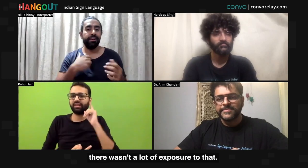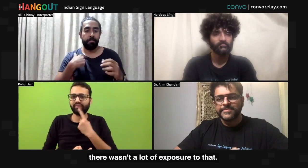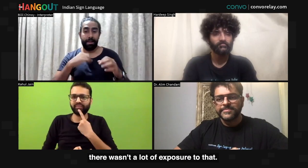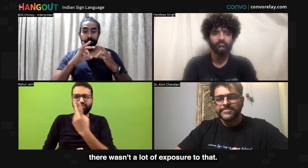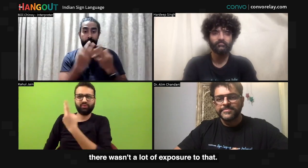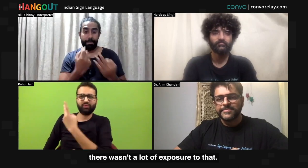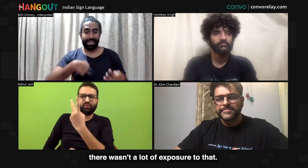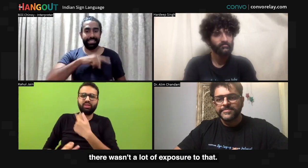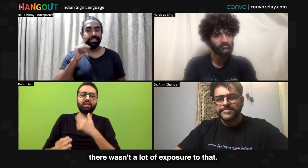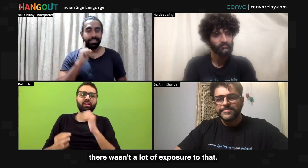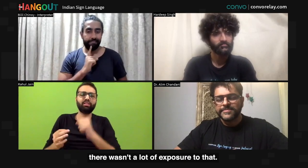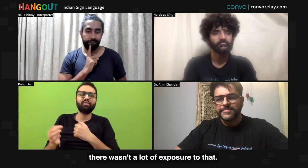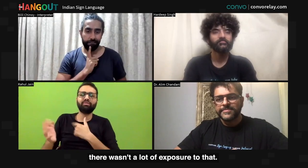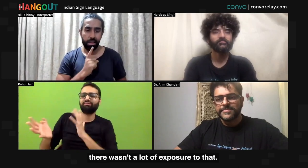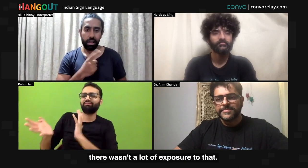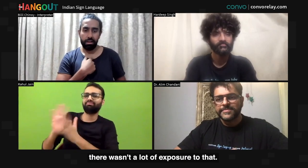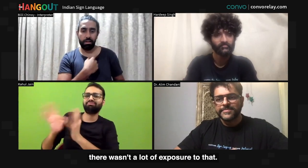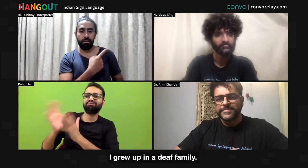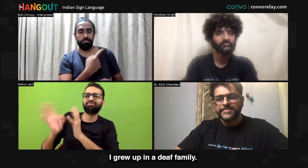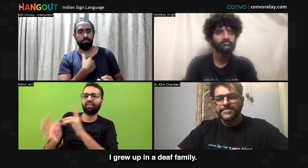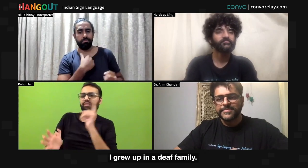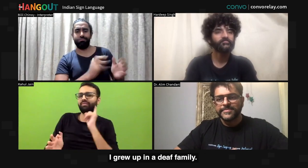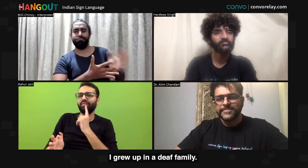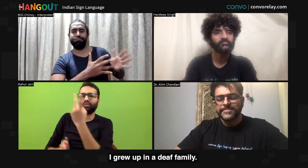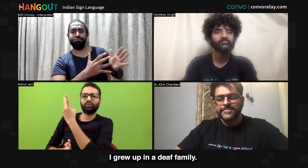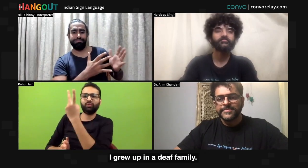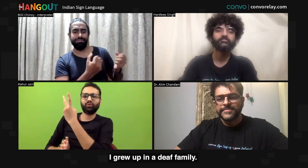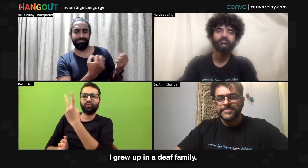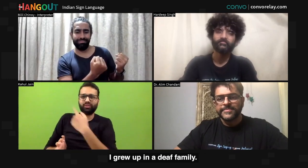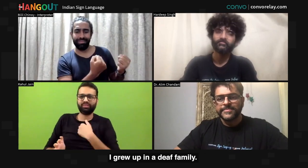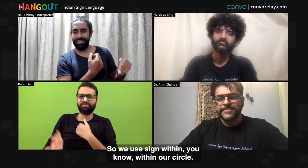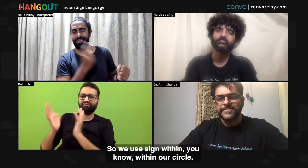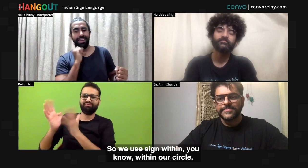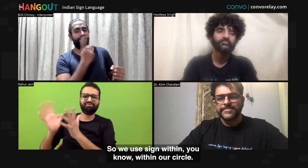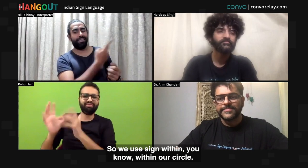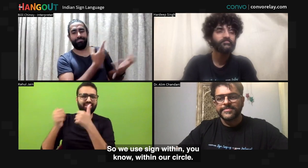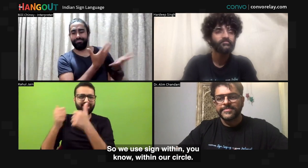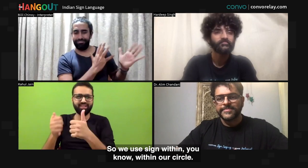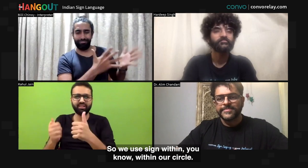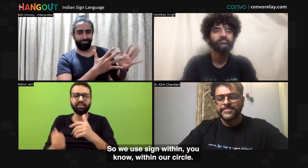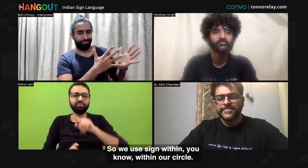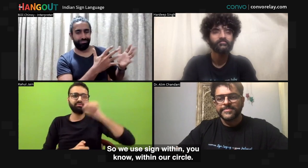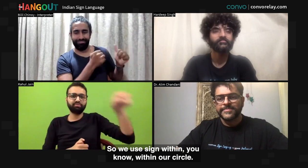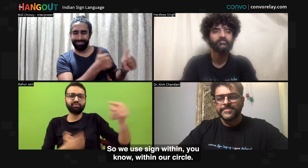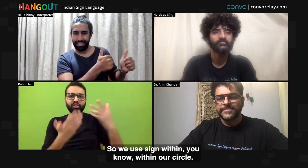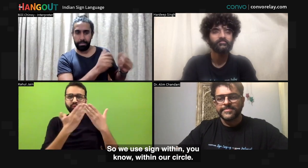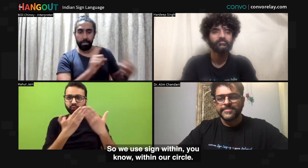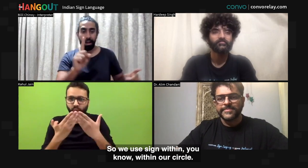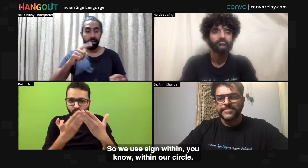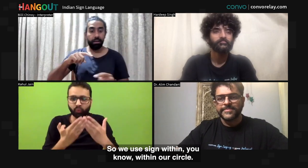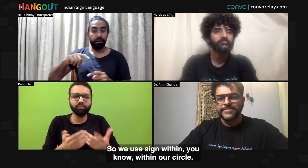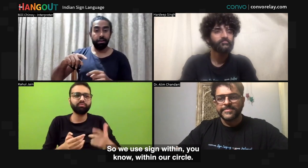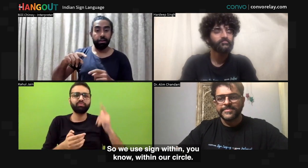lot of exposure to that. I grew up in a deaf family. So, we use sign within, you know, within our circle.